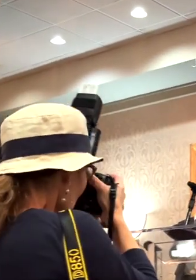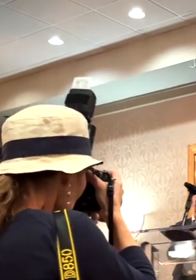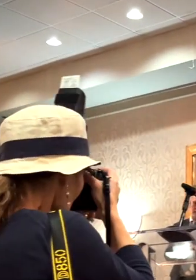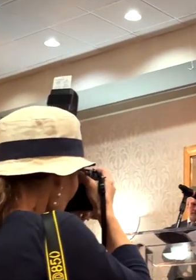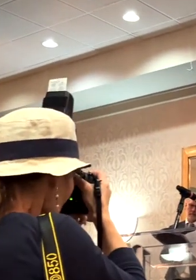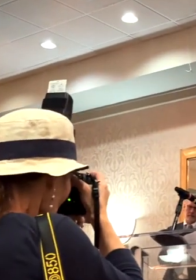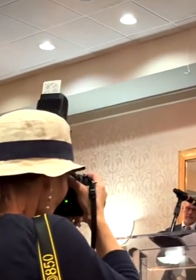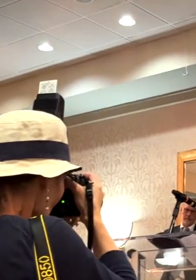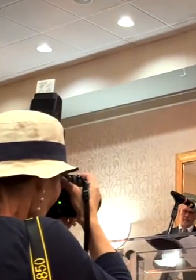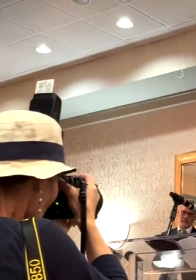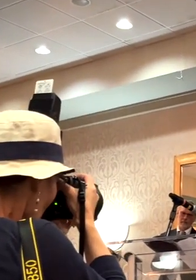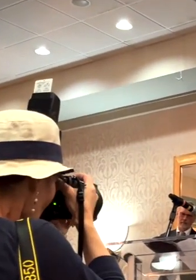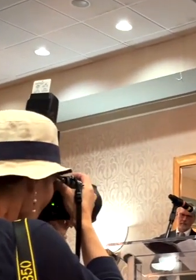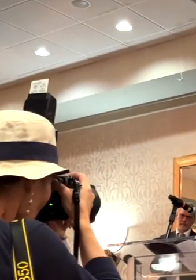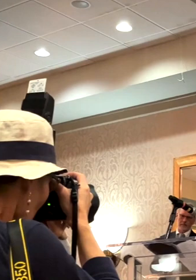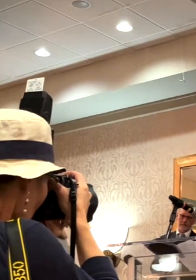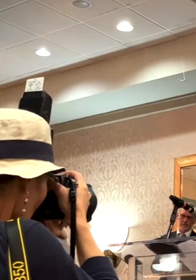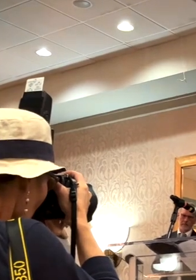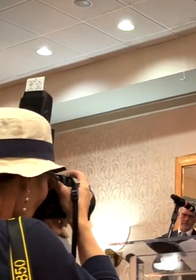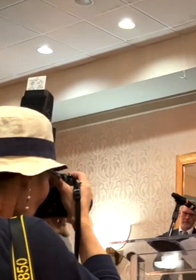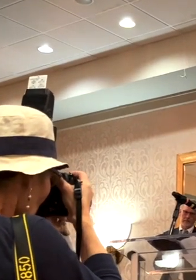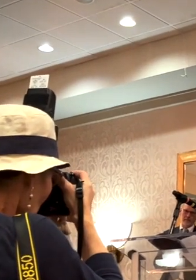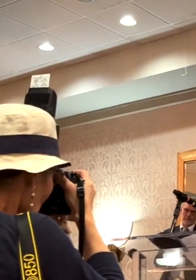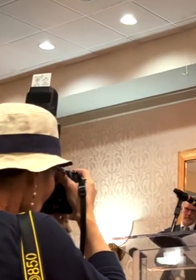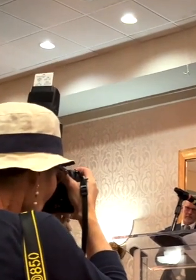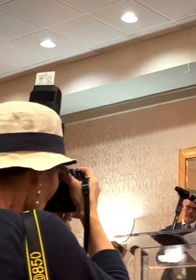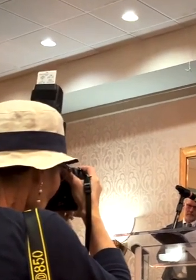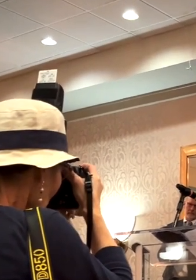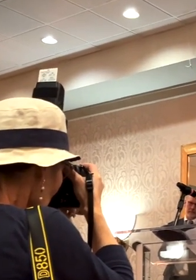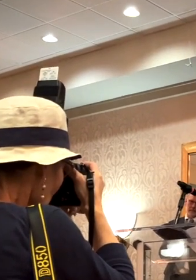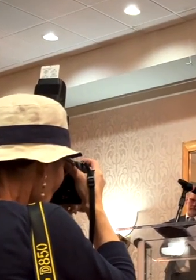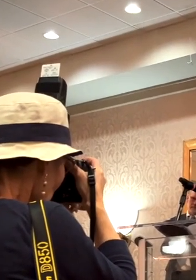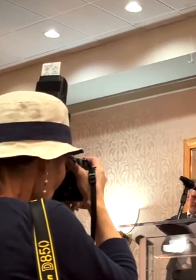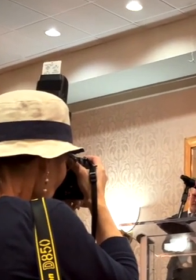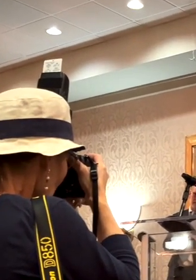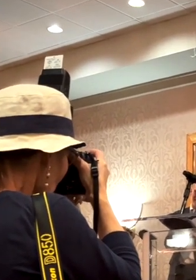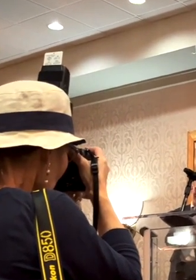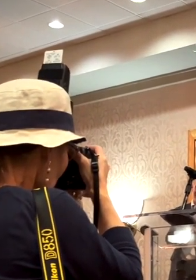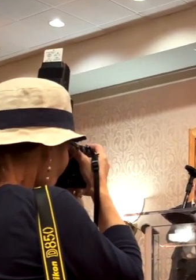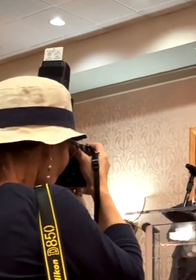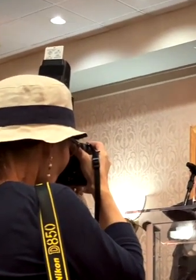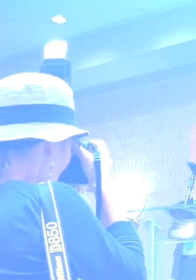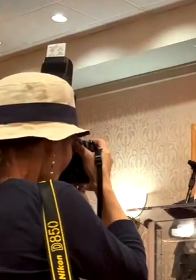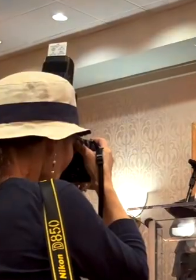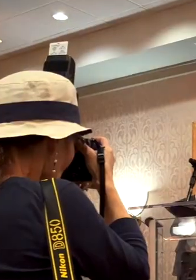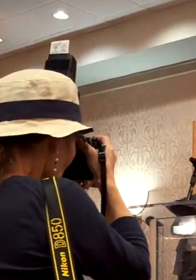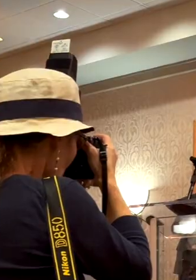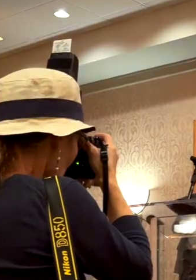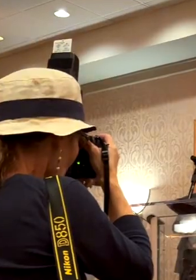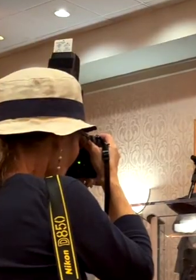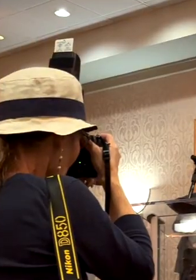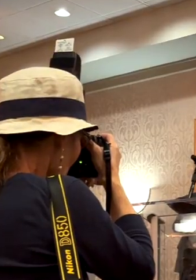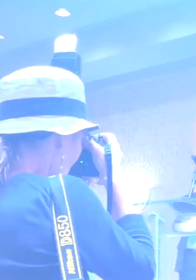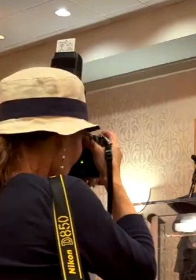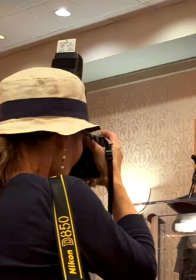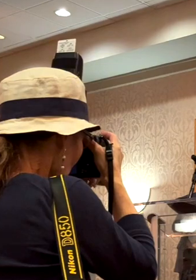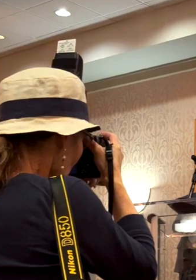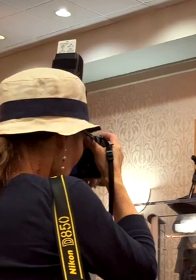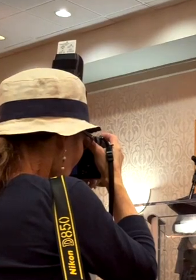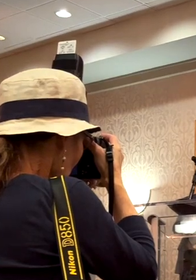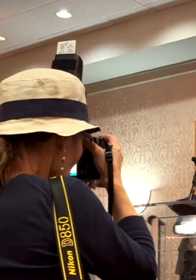You know, as a trial judge, I cannot tell you how much I appreciated having my